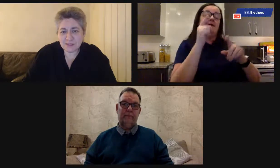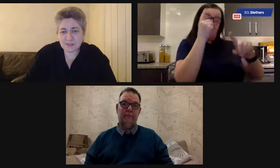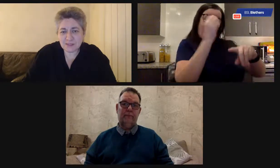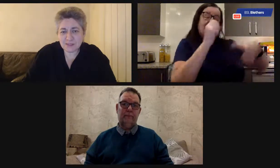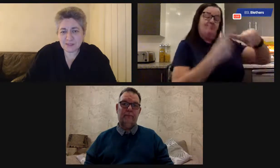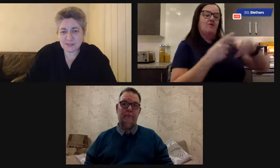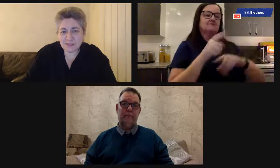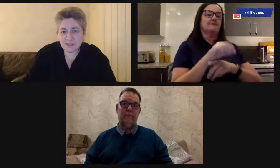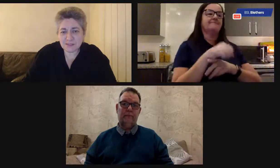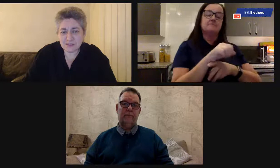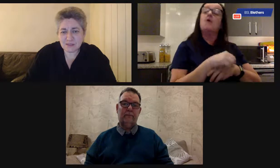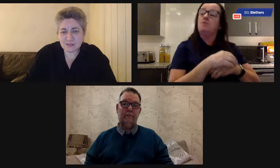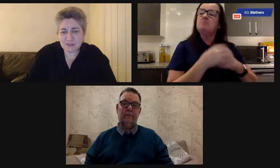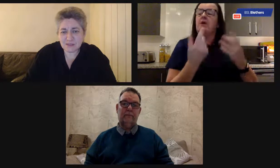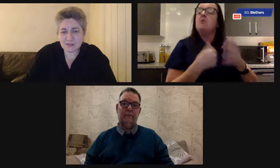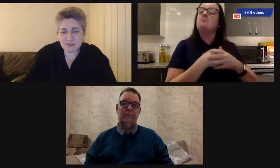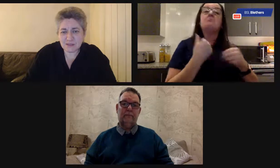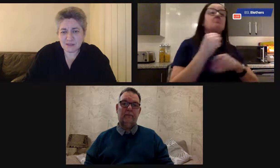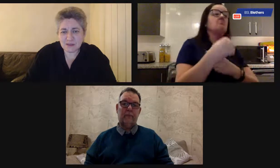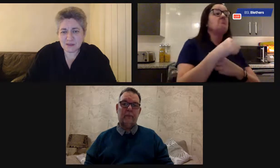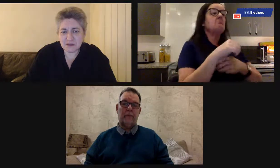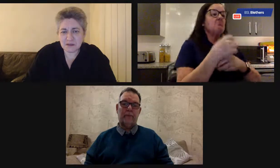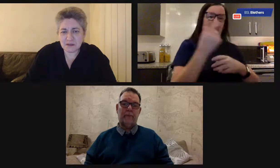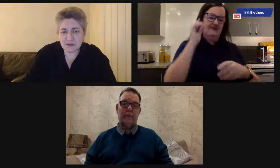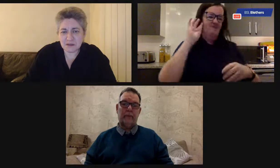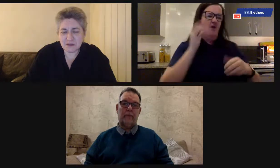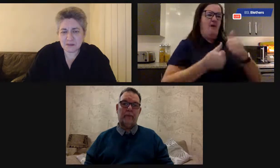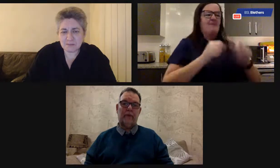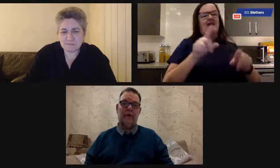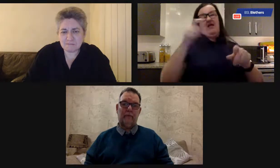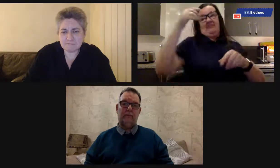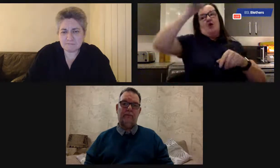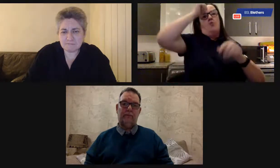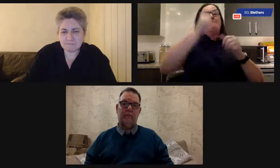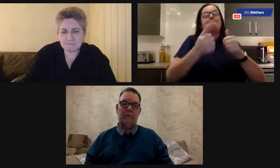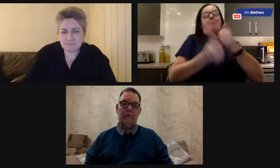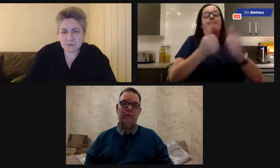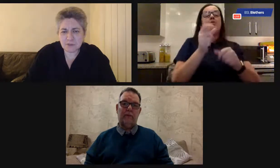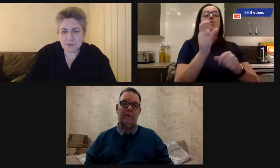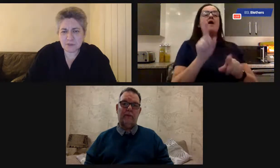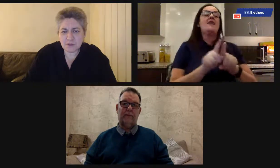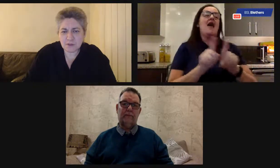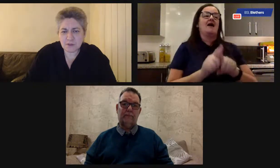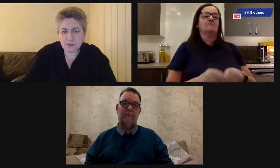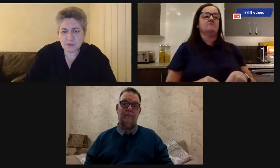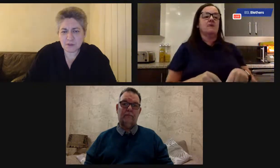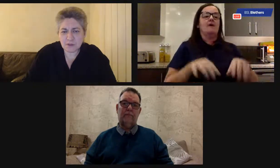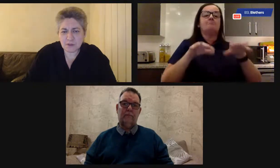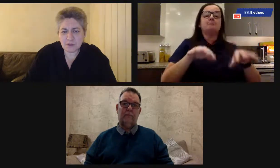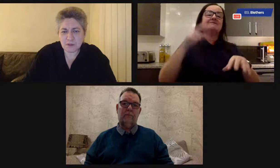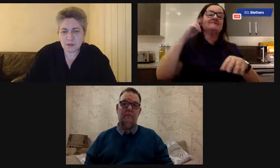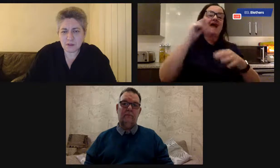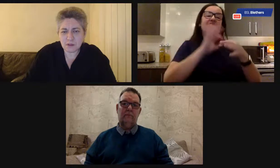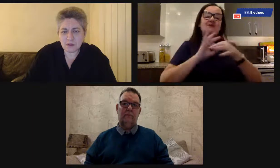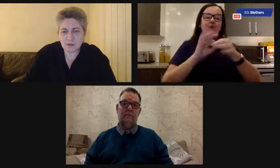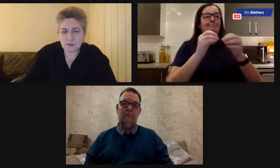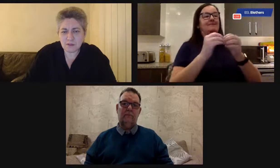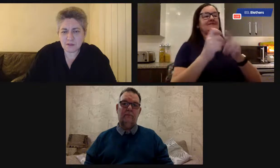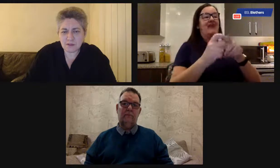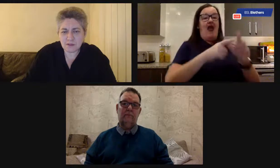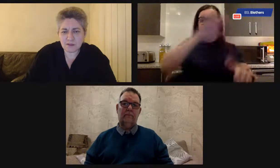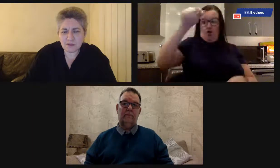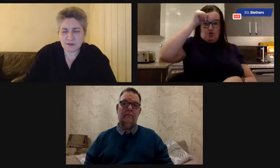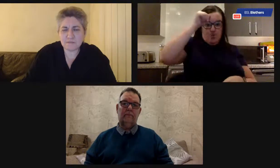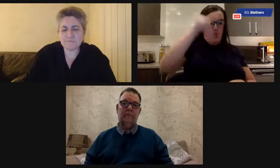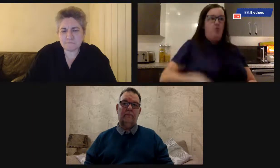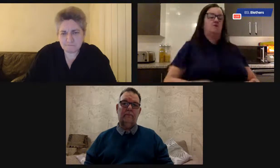And I would ask my friends if you knew about it, and they were like, "No, what is it?" Uh, they said,